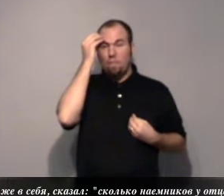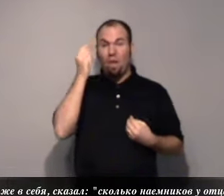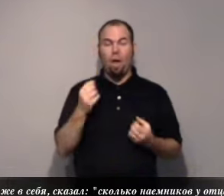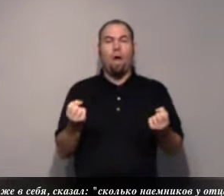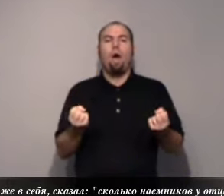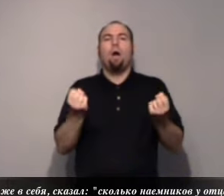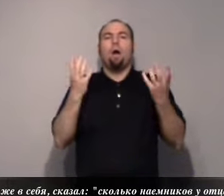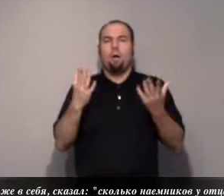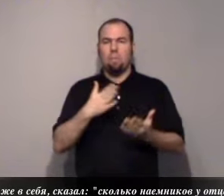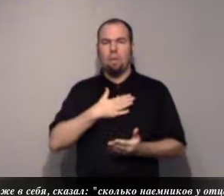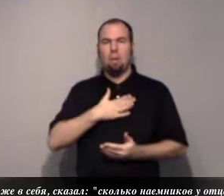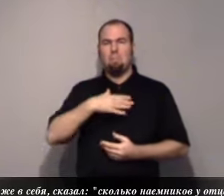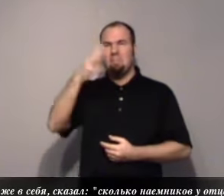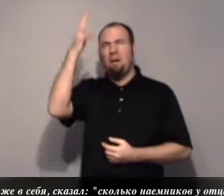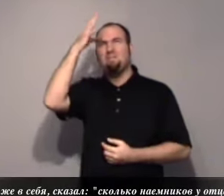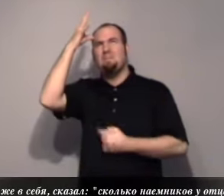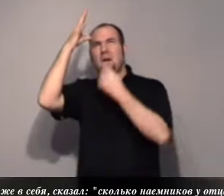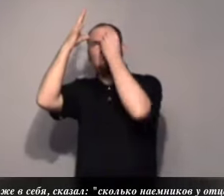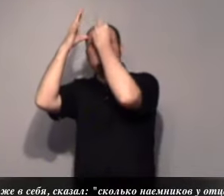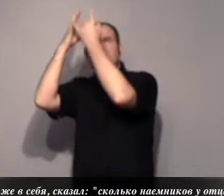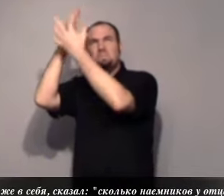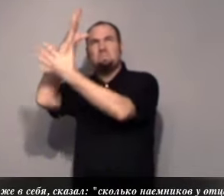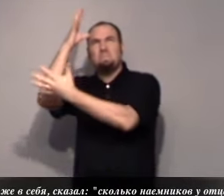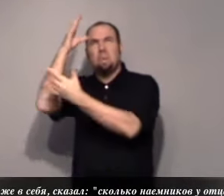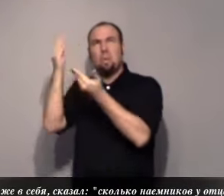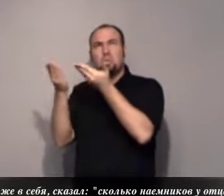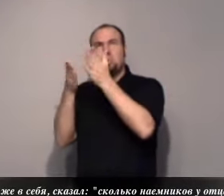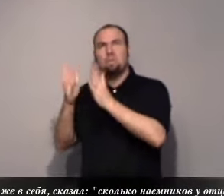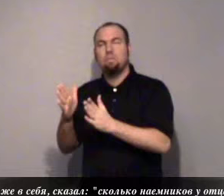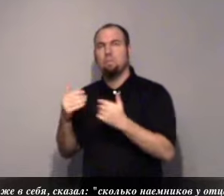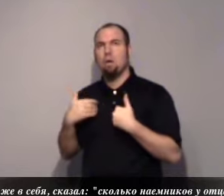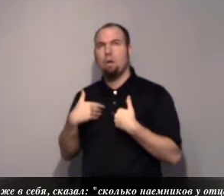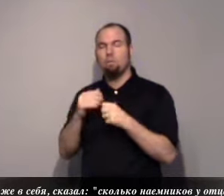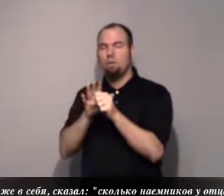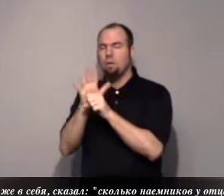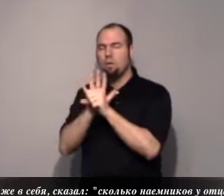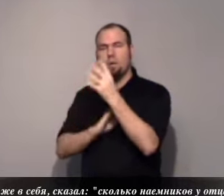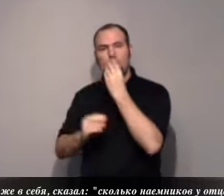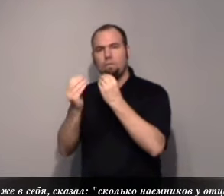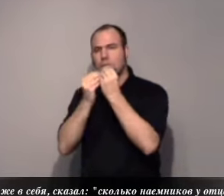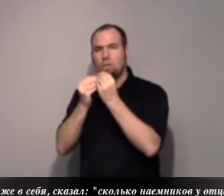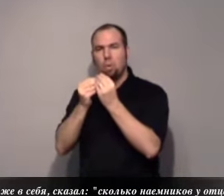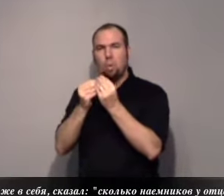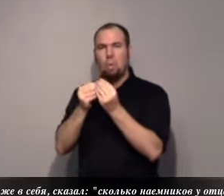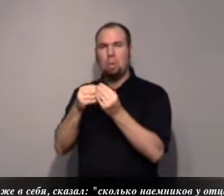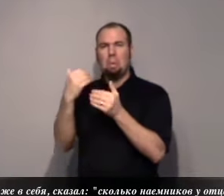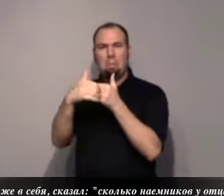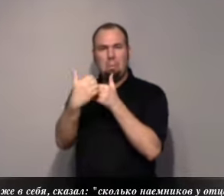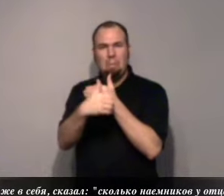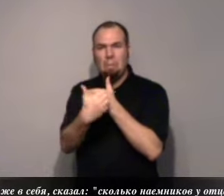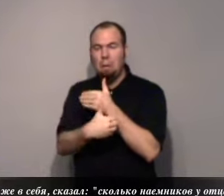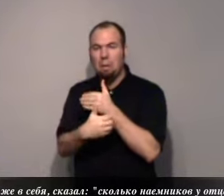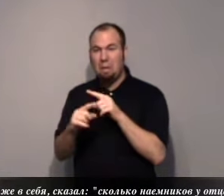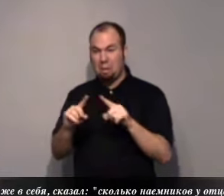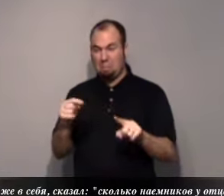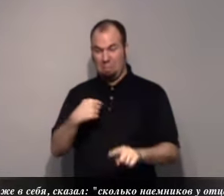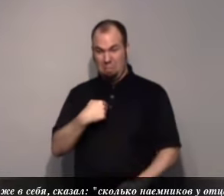father's hired servants have bread enough and to spare, and I perish with hunger?